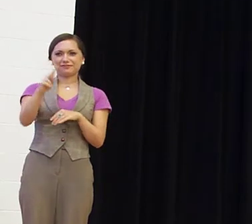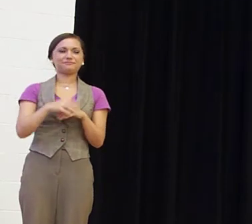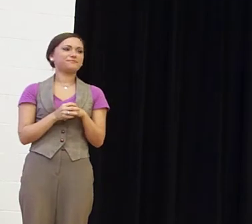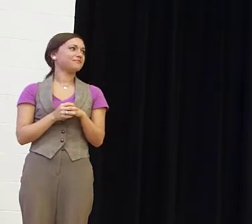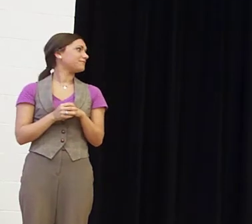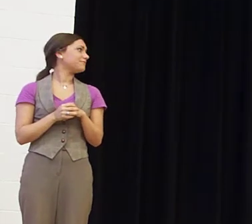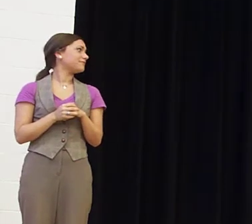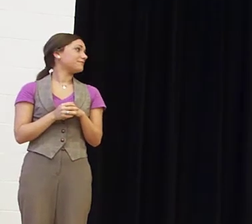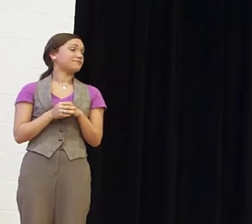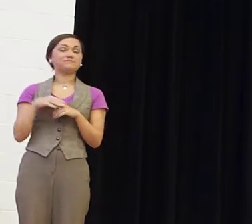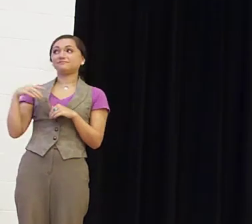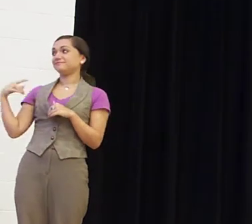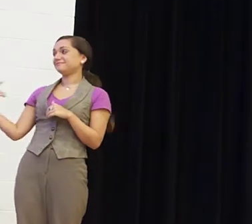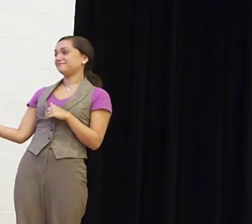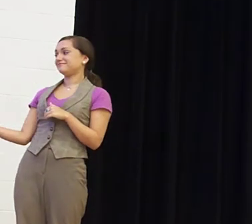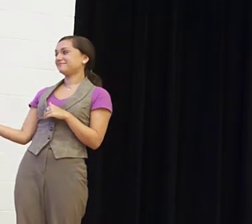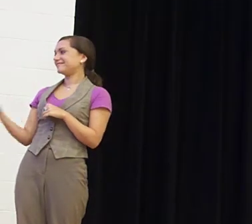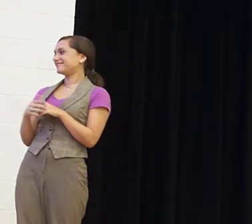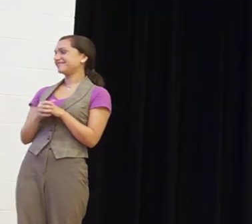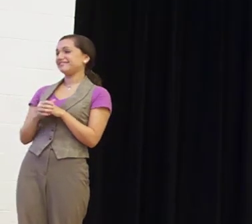You got the whistle.